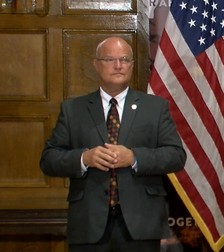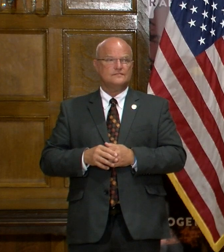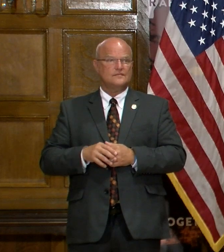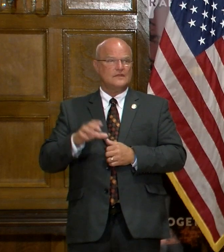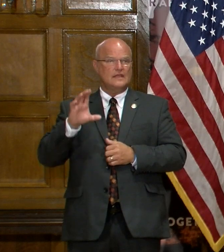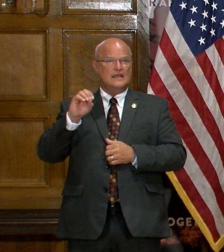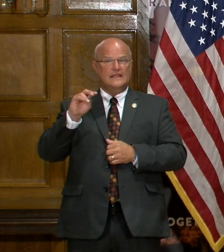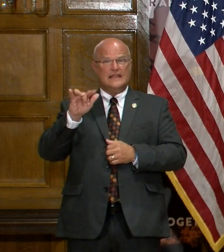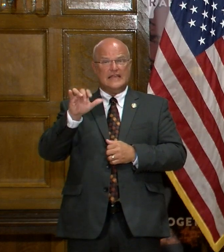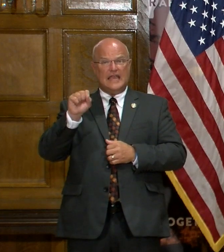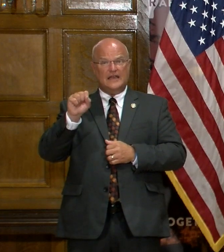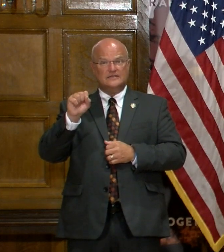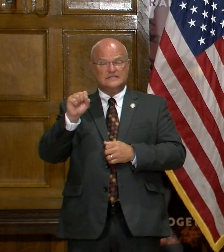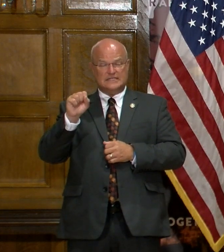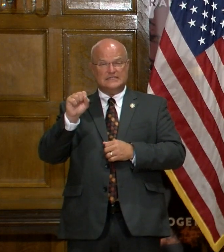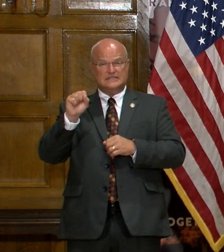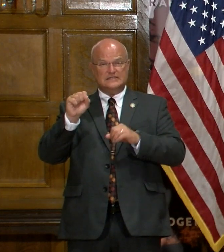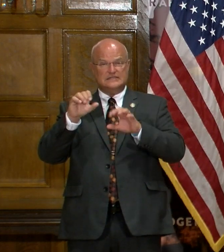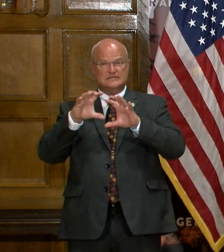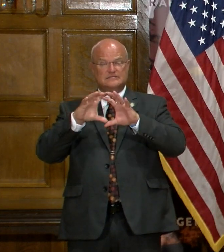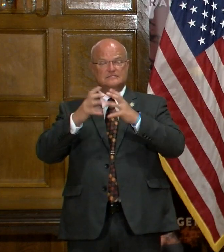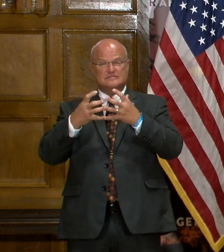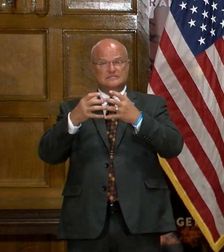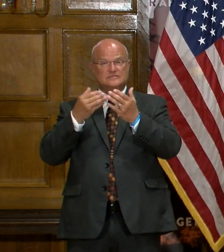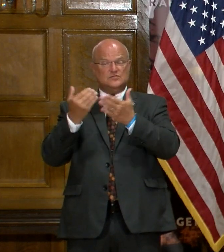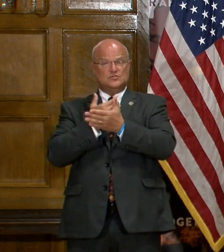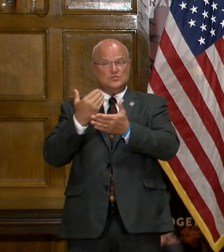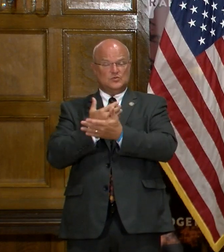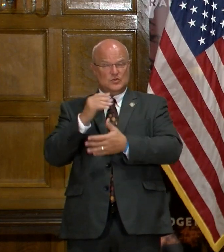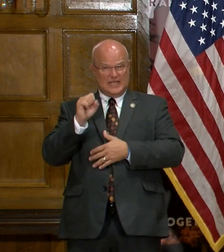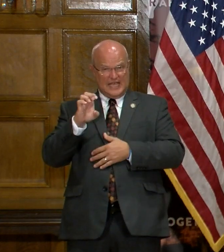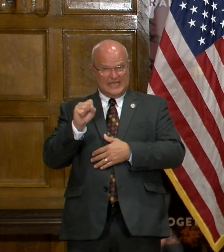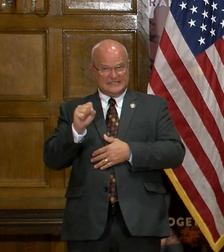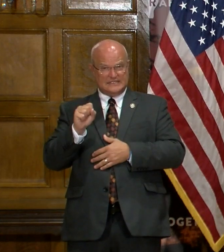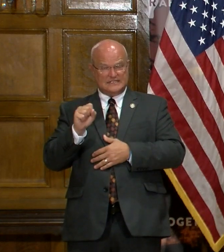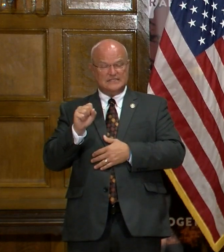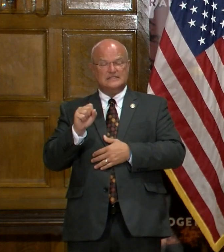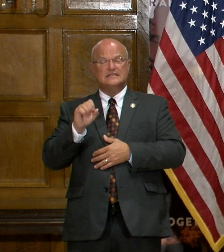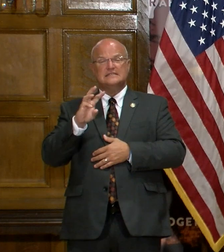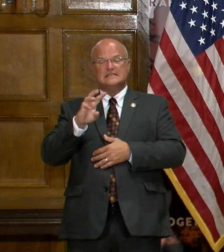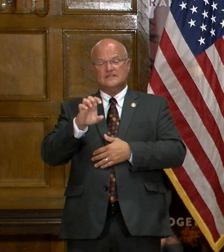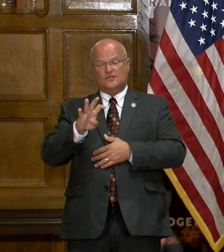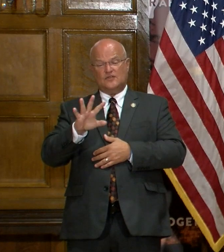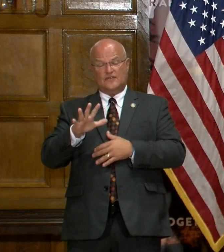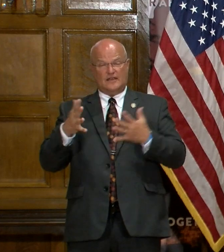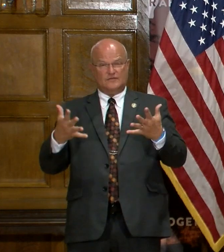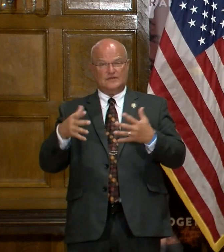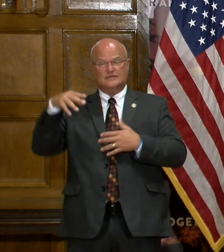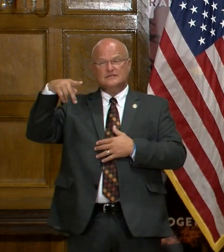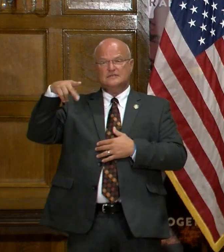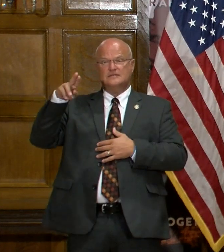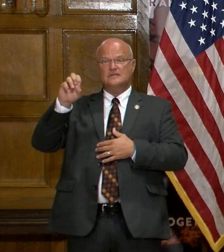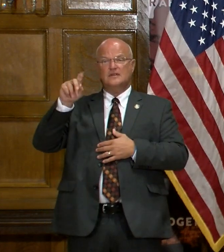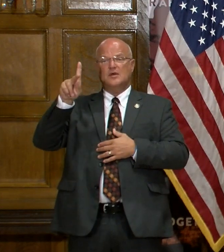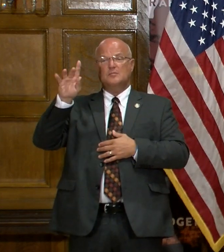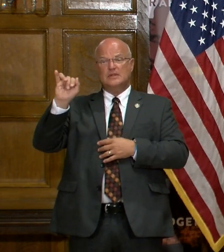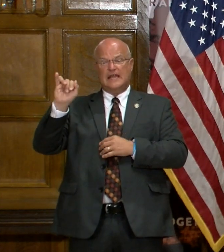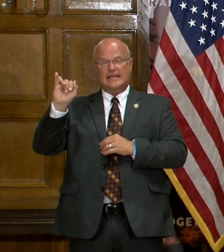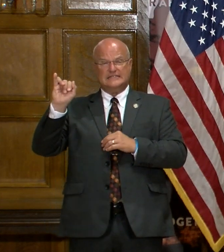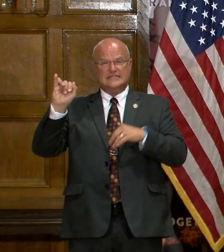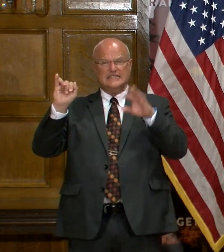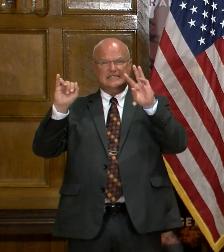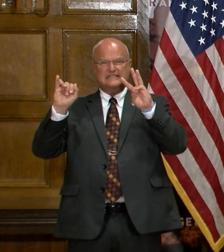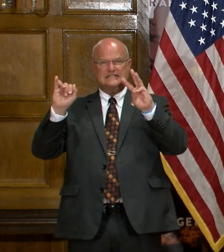The counties that contributed to that new cases of 645, Pulaski County was first